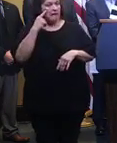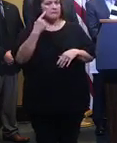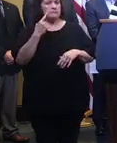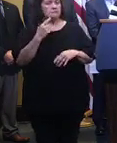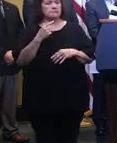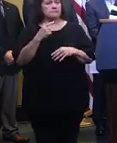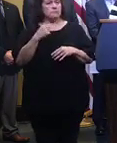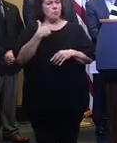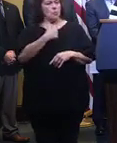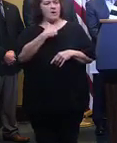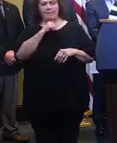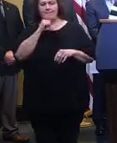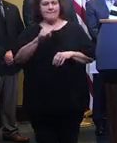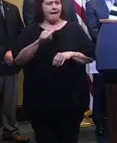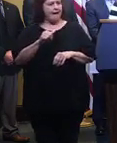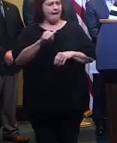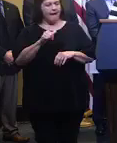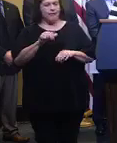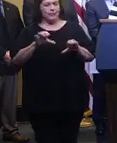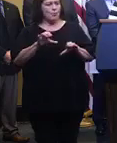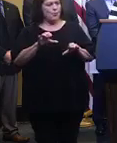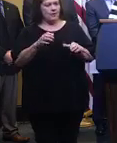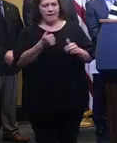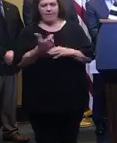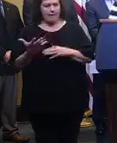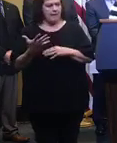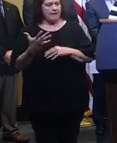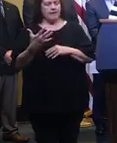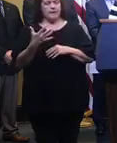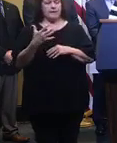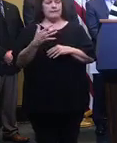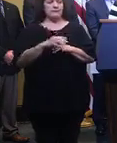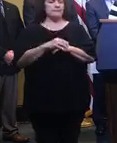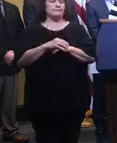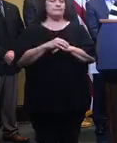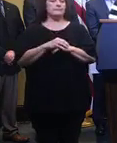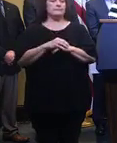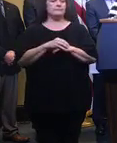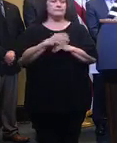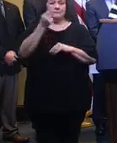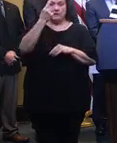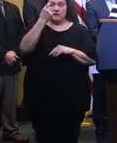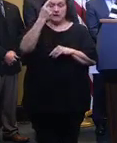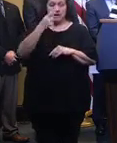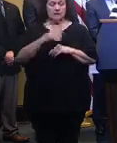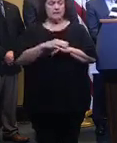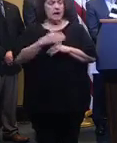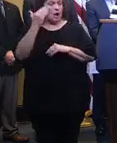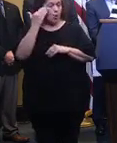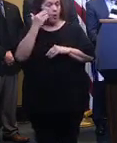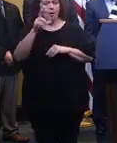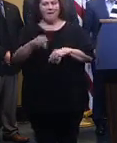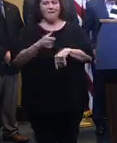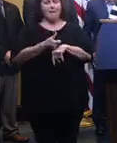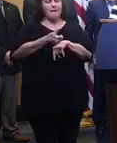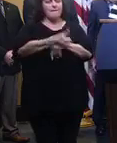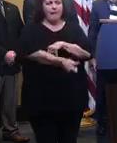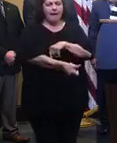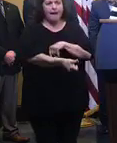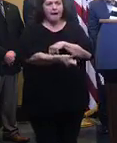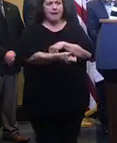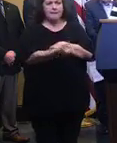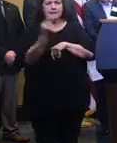And there's no one, I would say, single to blame. Having to blame something or someone for